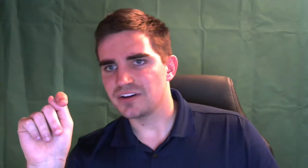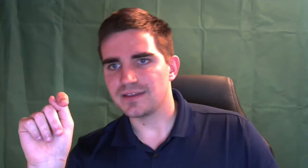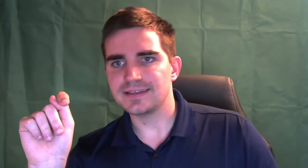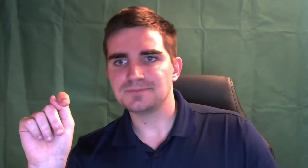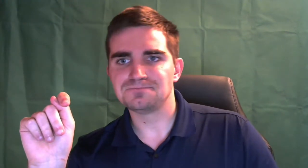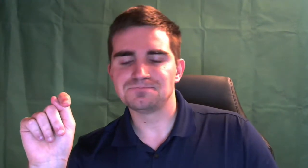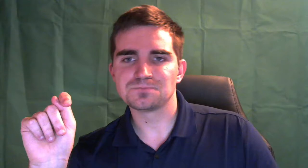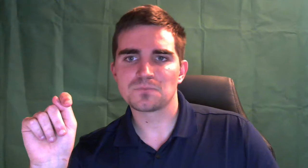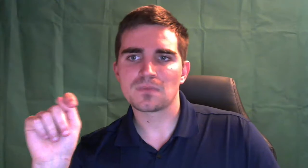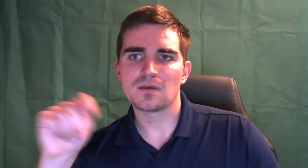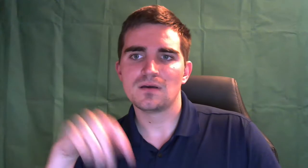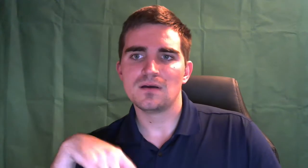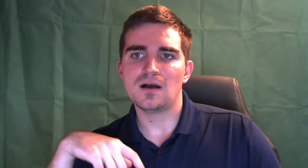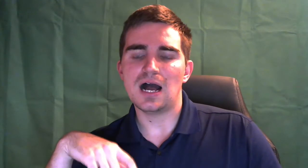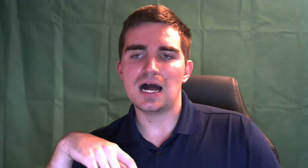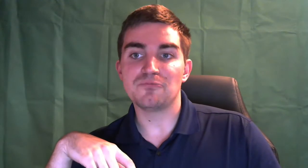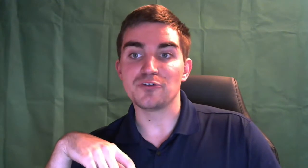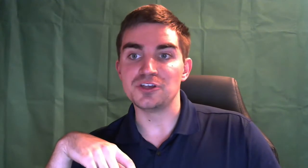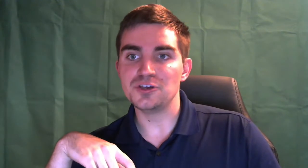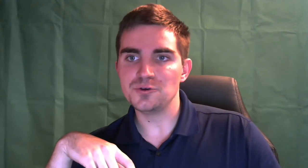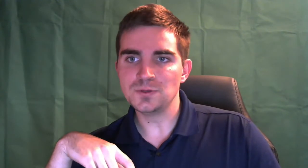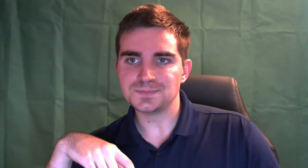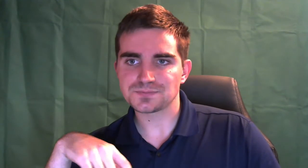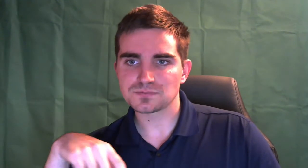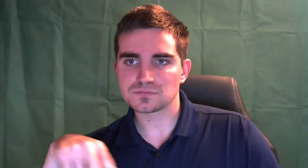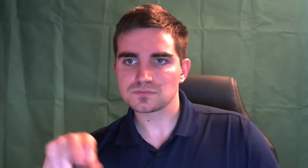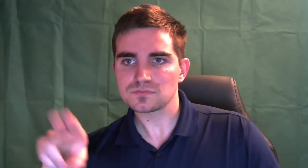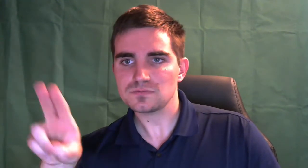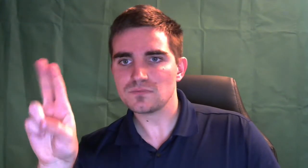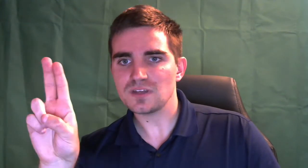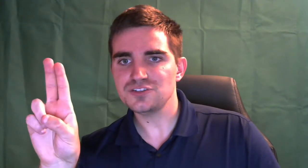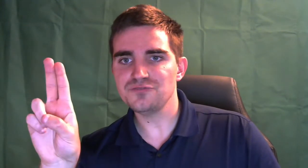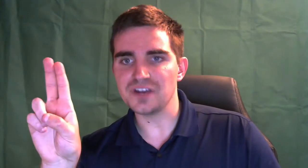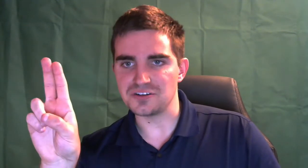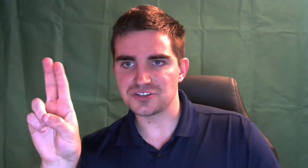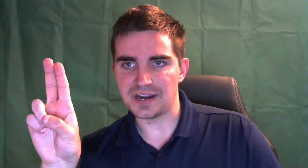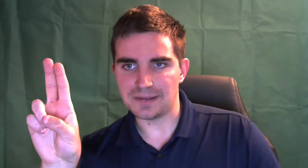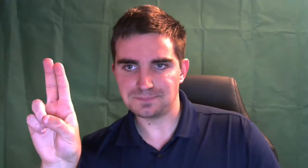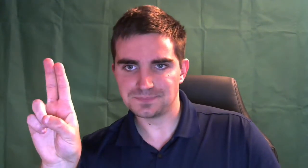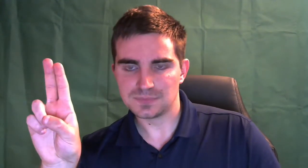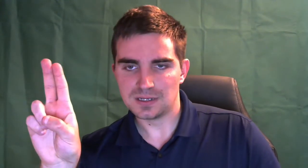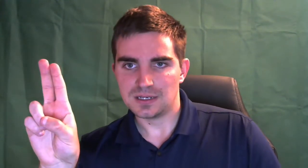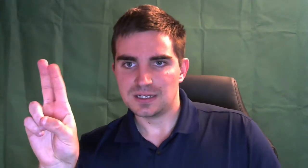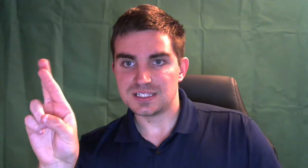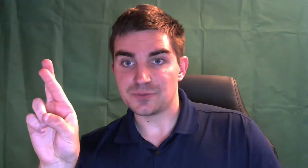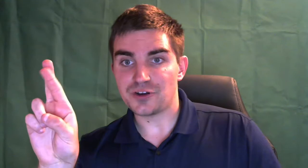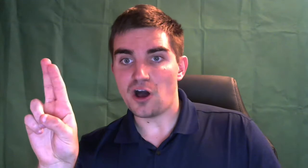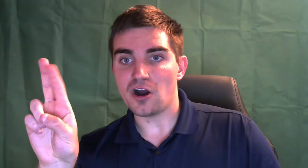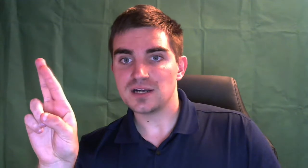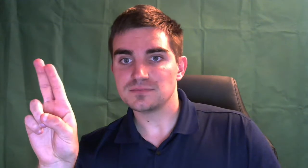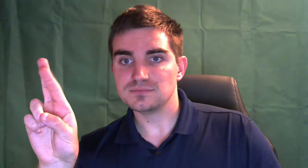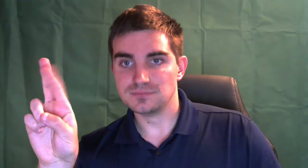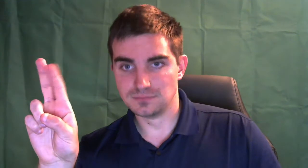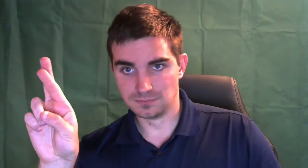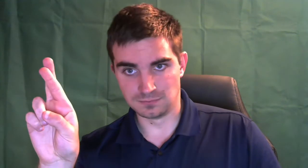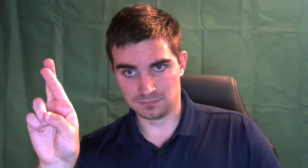lightly. For U, 2 fingers straight up. Similar to R, but